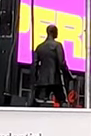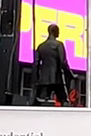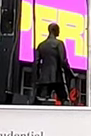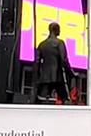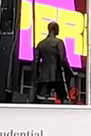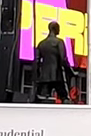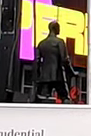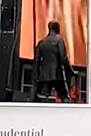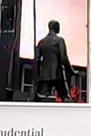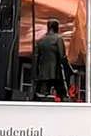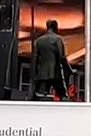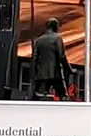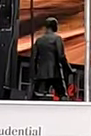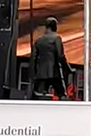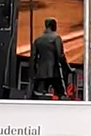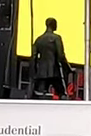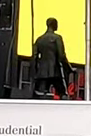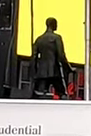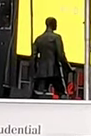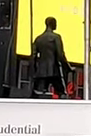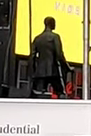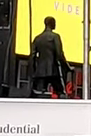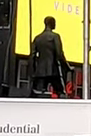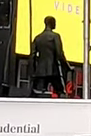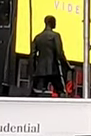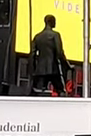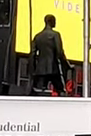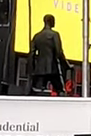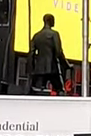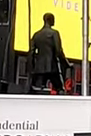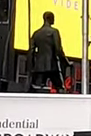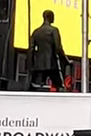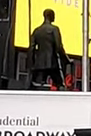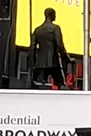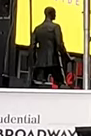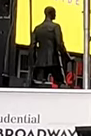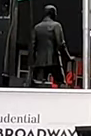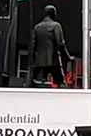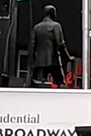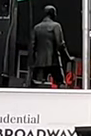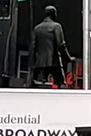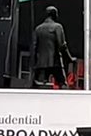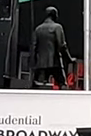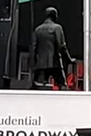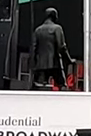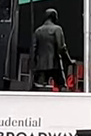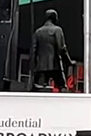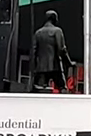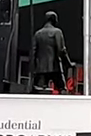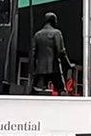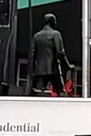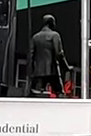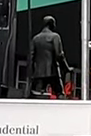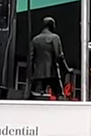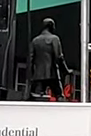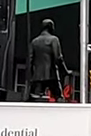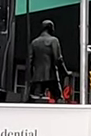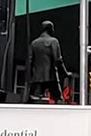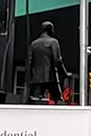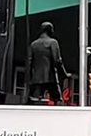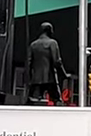is the delightfully talented Brittney Johnson. Hello, everyone. Thank you so much for coming. Are you excited to be here?